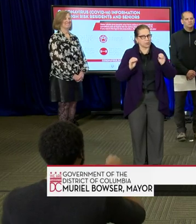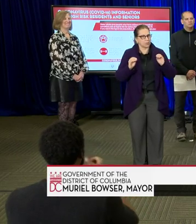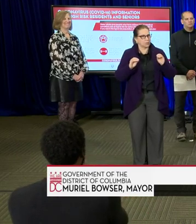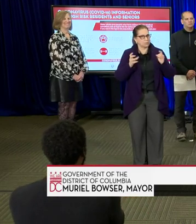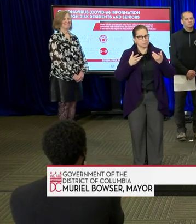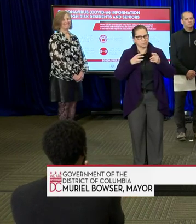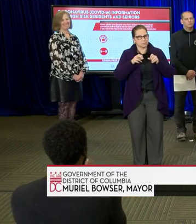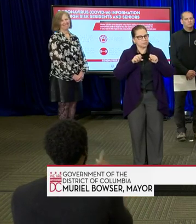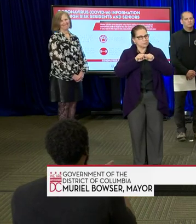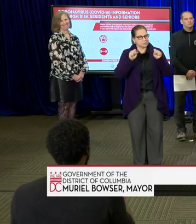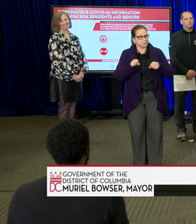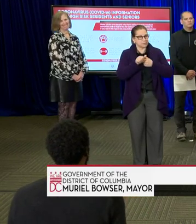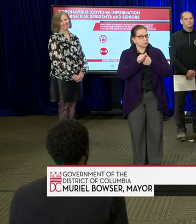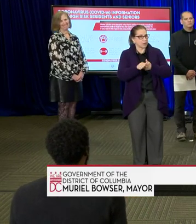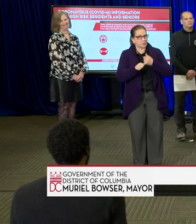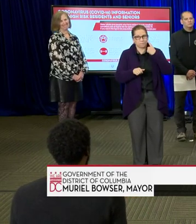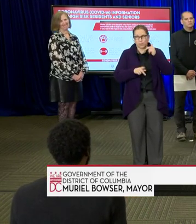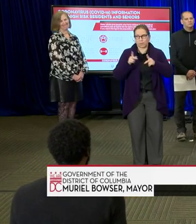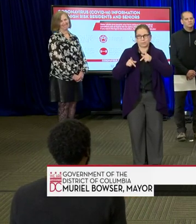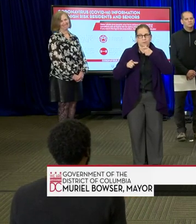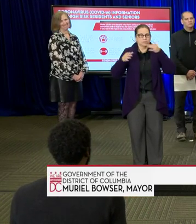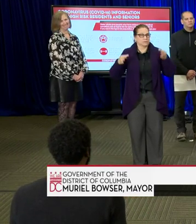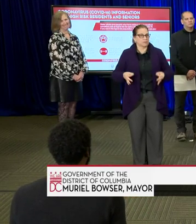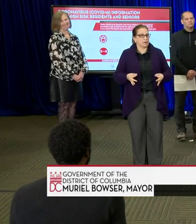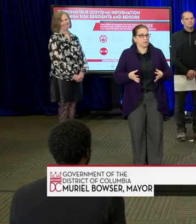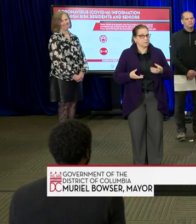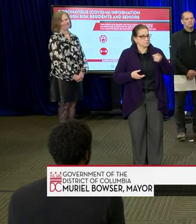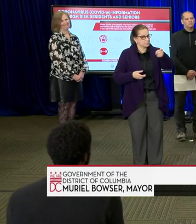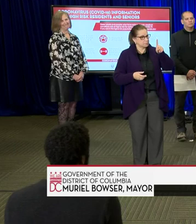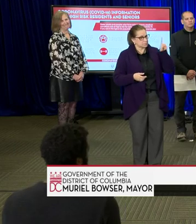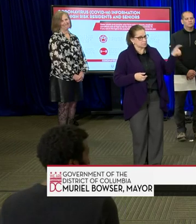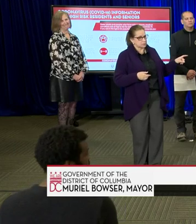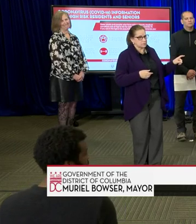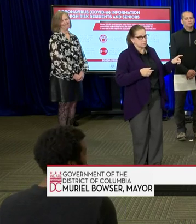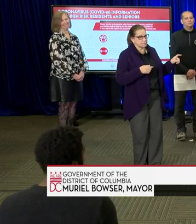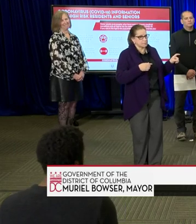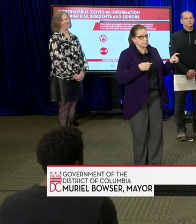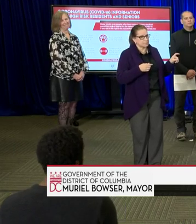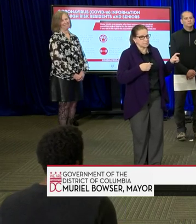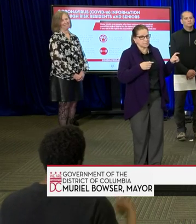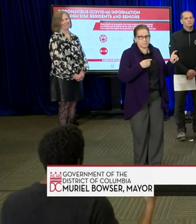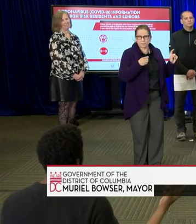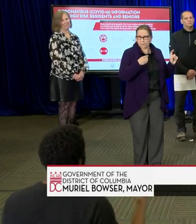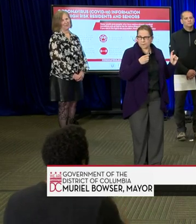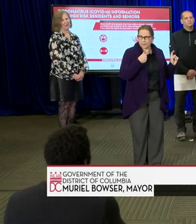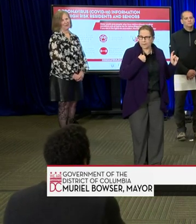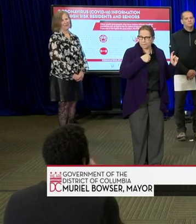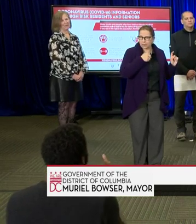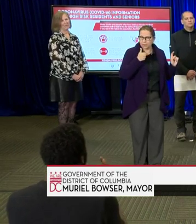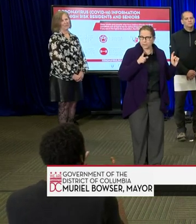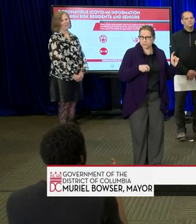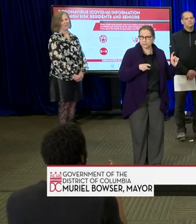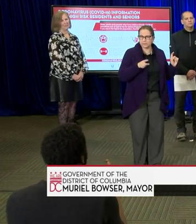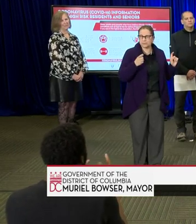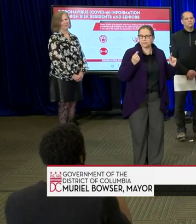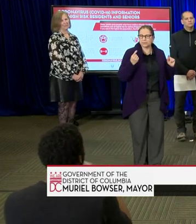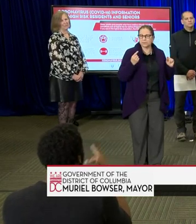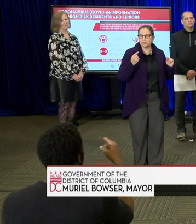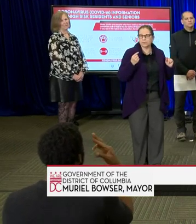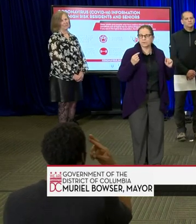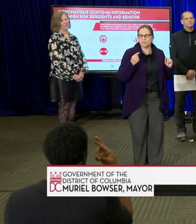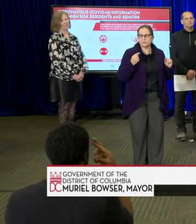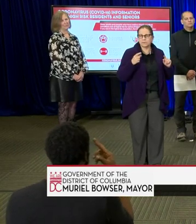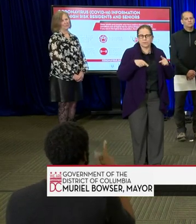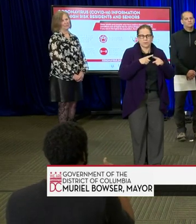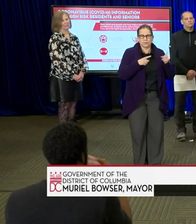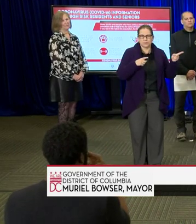Yes, Mayor. Just kind of curious in terms of the measures over the weekend to control the crowds at the tidal basin. When did you realize that the crowds were forming and